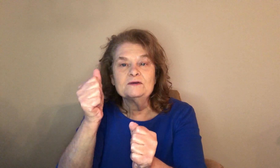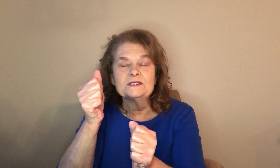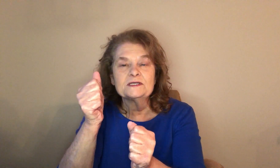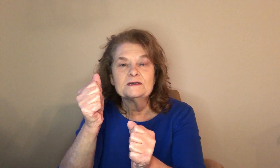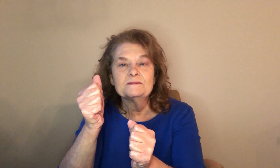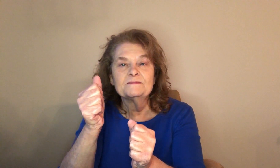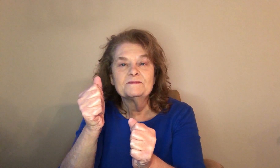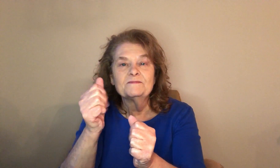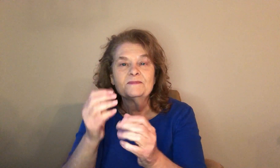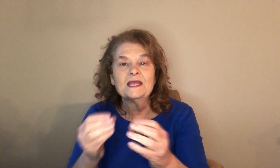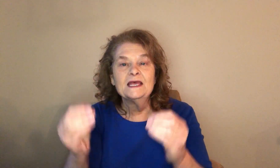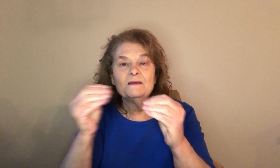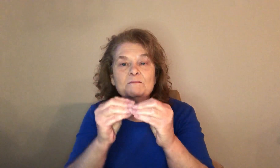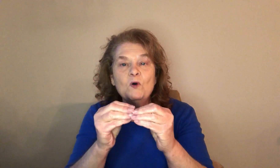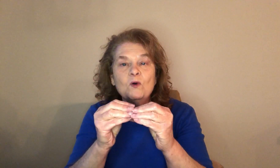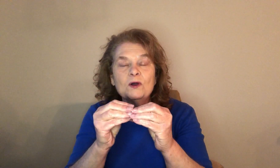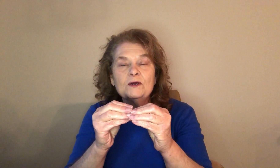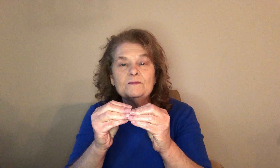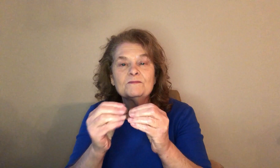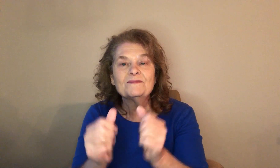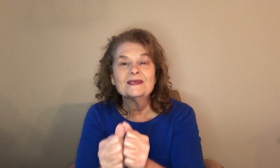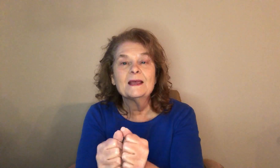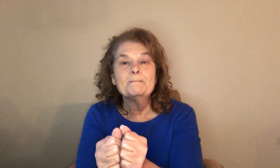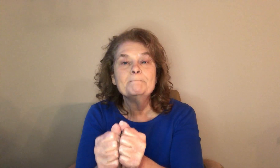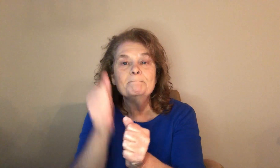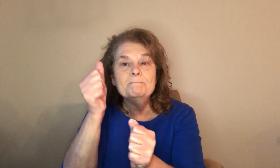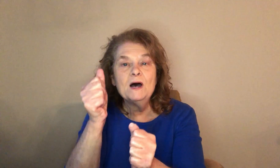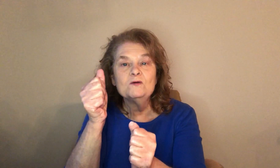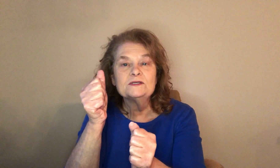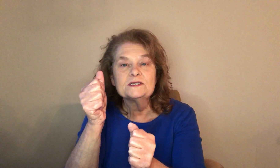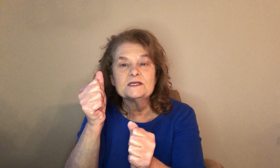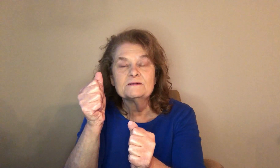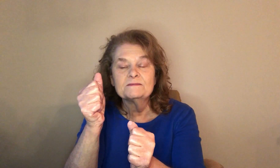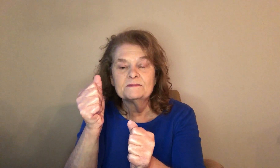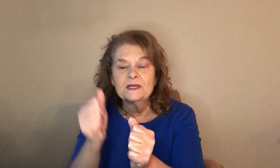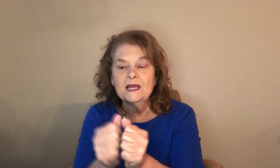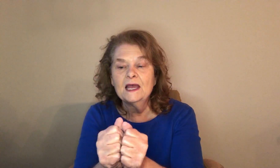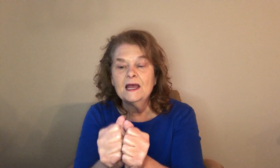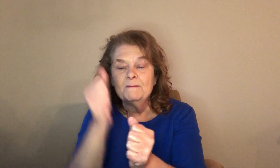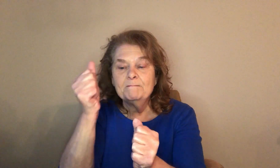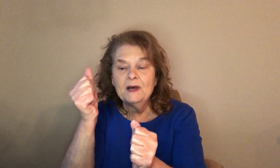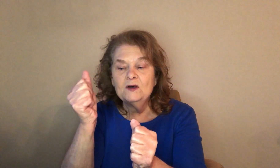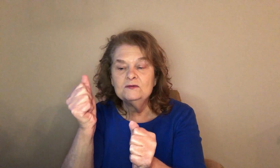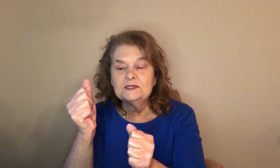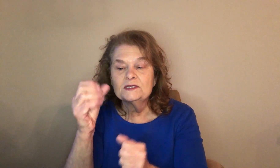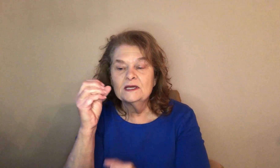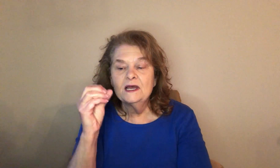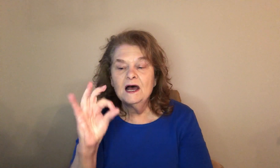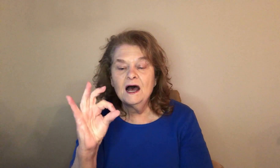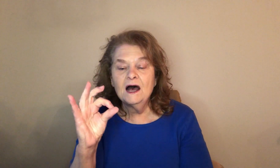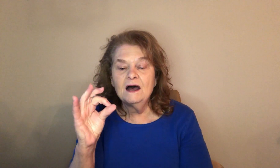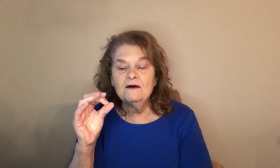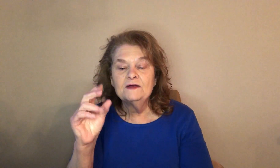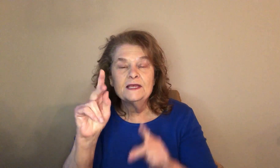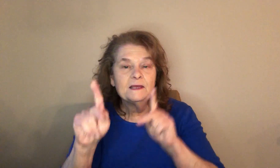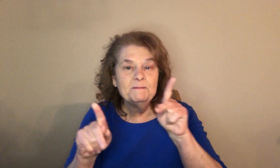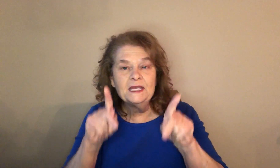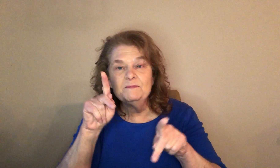Most. More. Most. Most of the